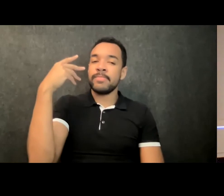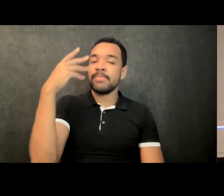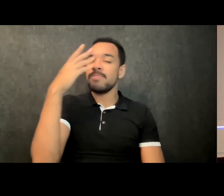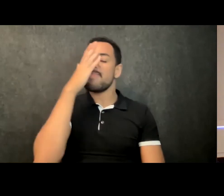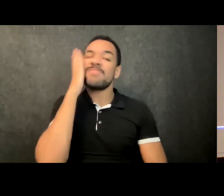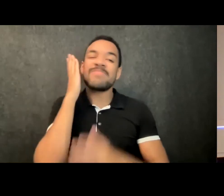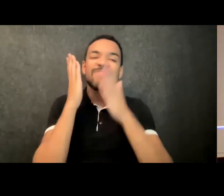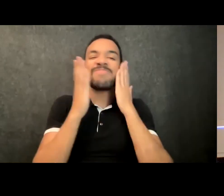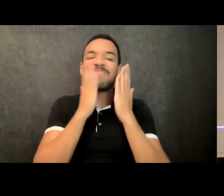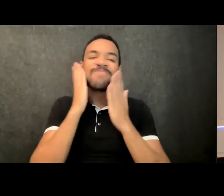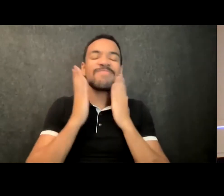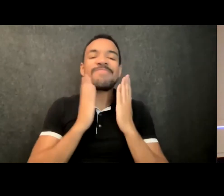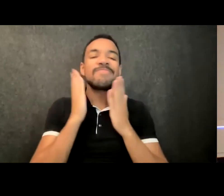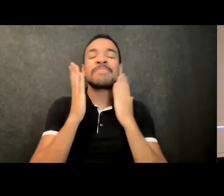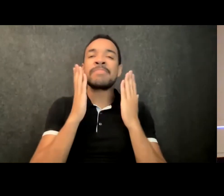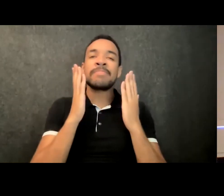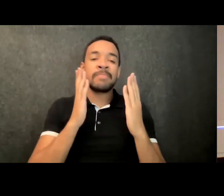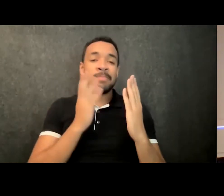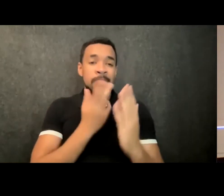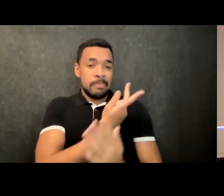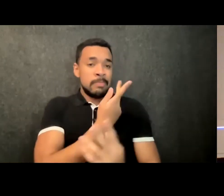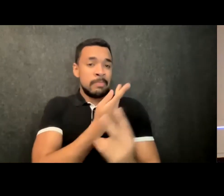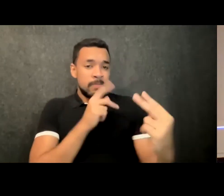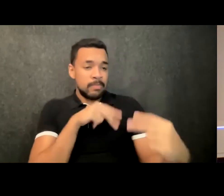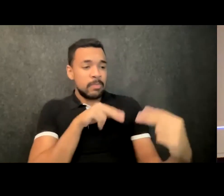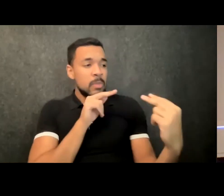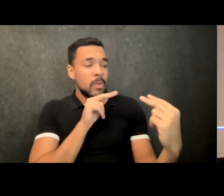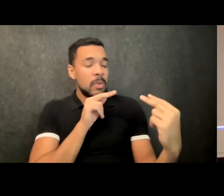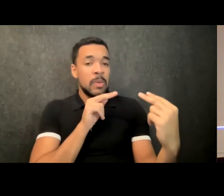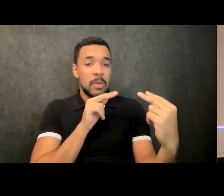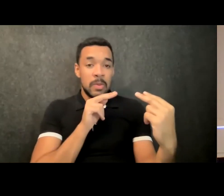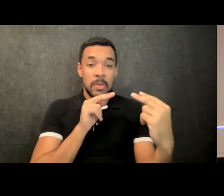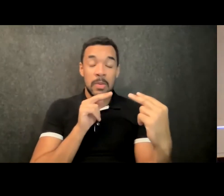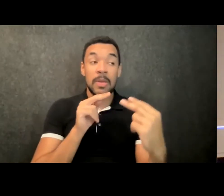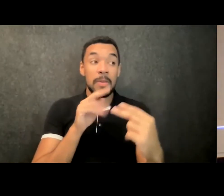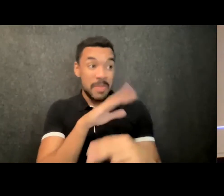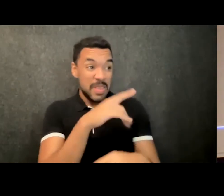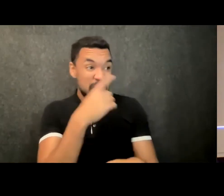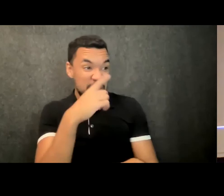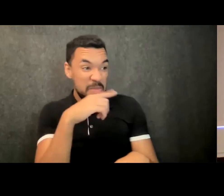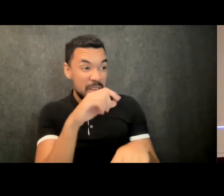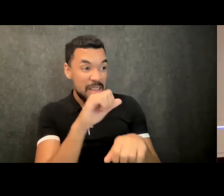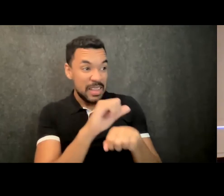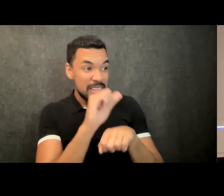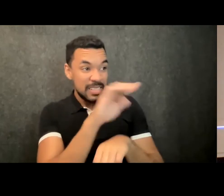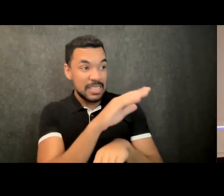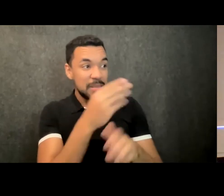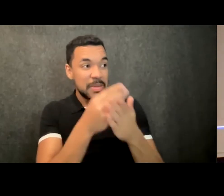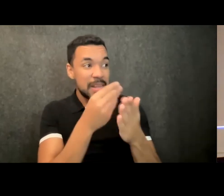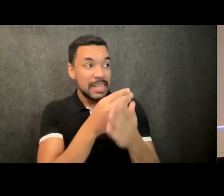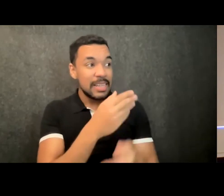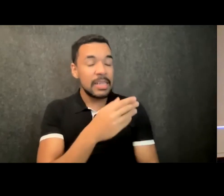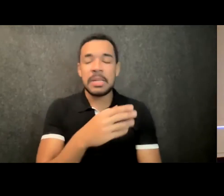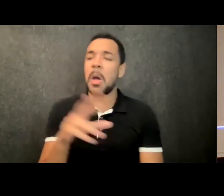faced each other so she could make any adjustments. I can Venmo you? Oh no, let this be on